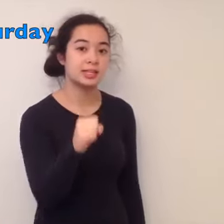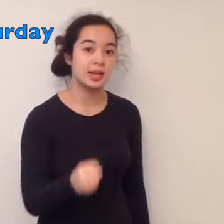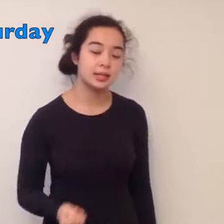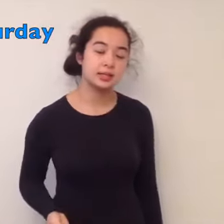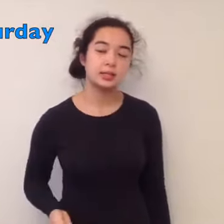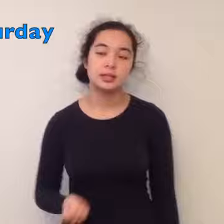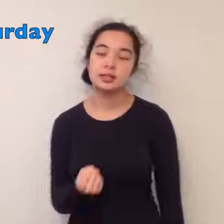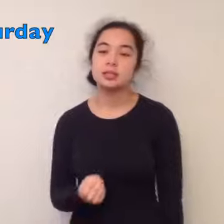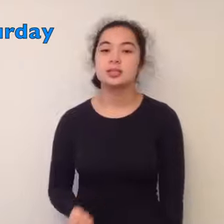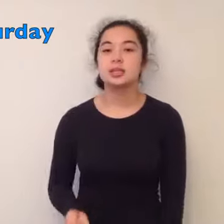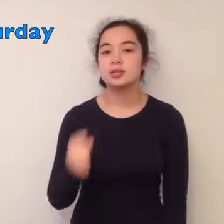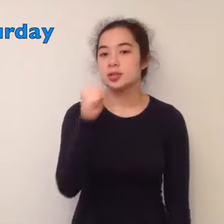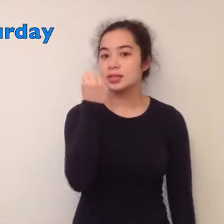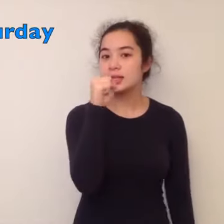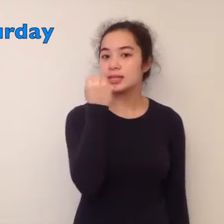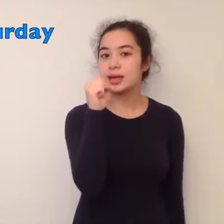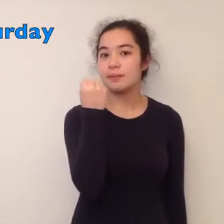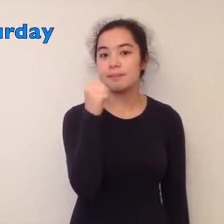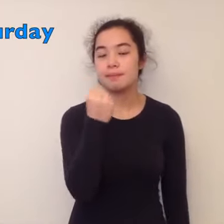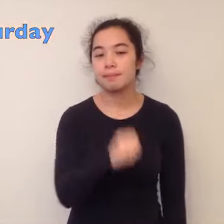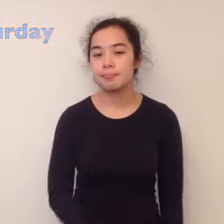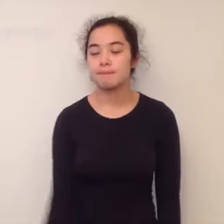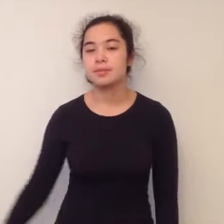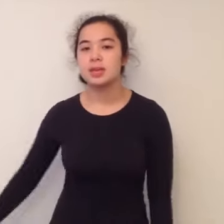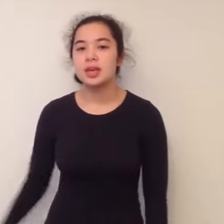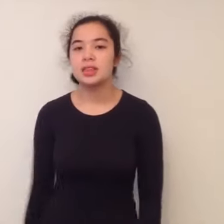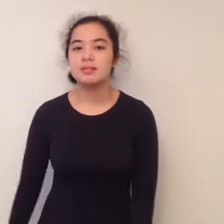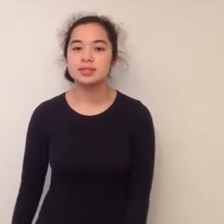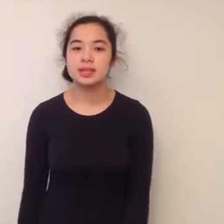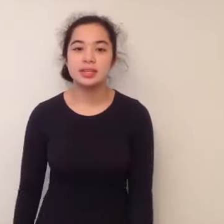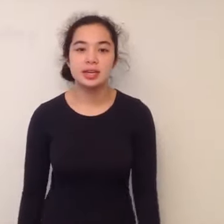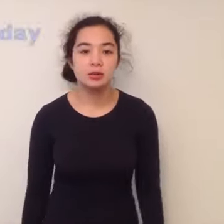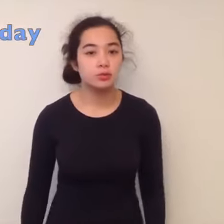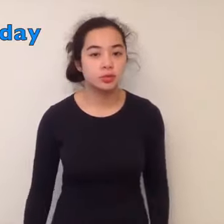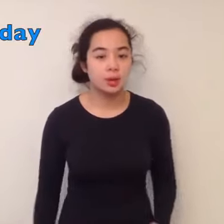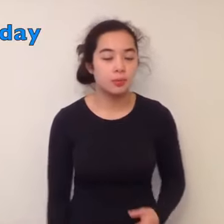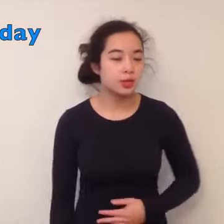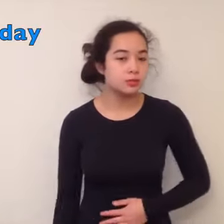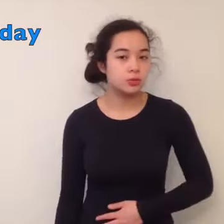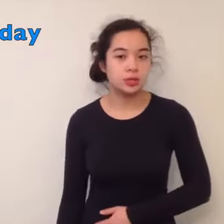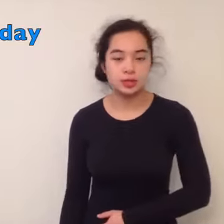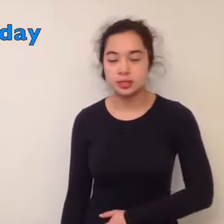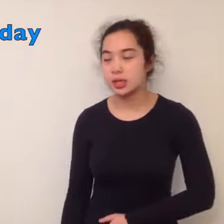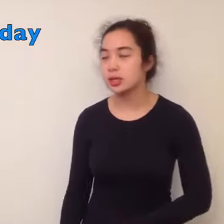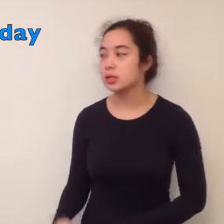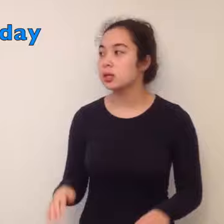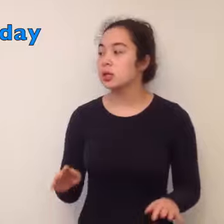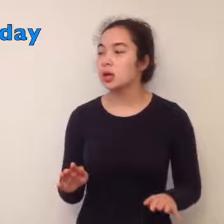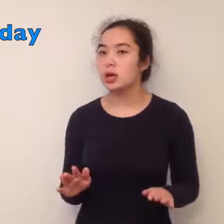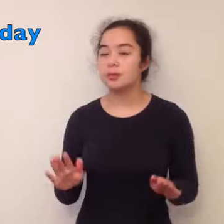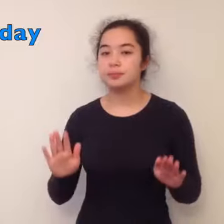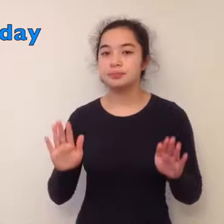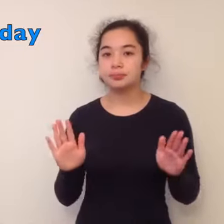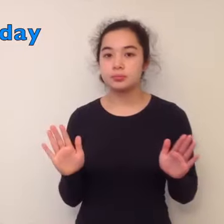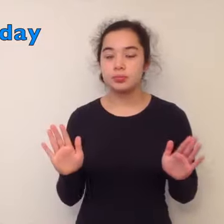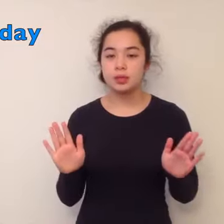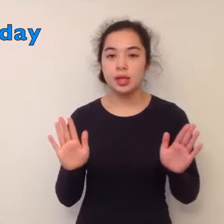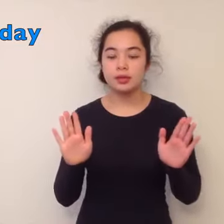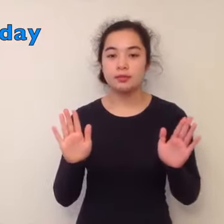Saturday. So, Saturday. And then for Sunday, there are also a couple of ways of doing this sign. The